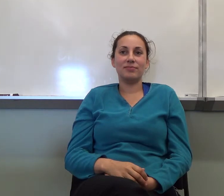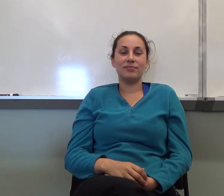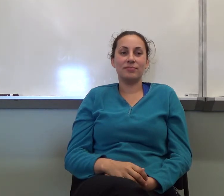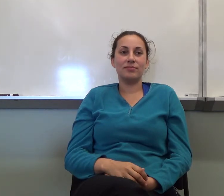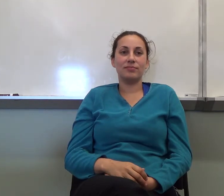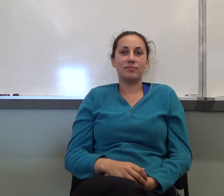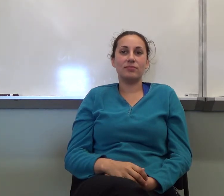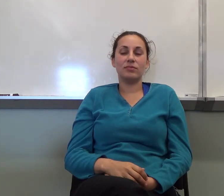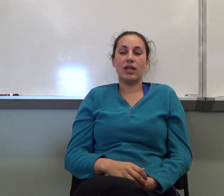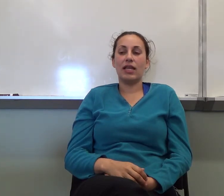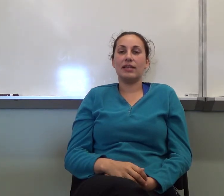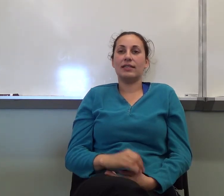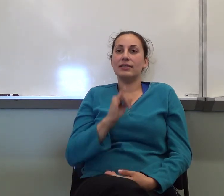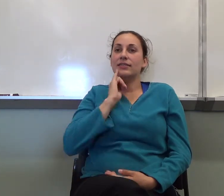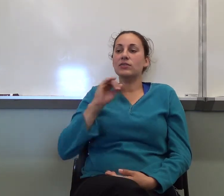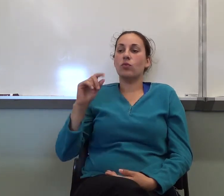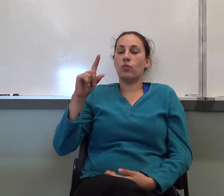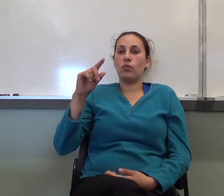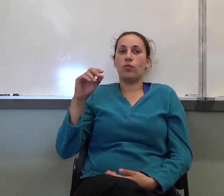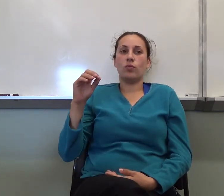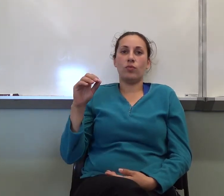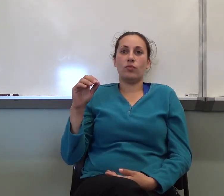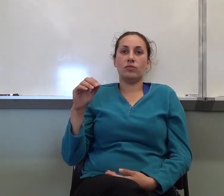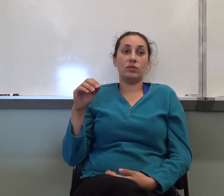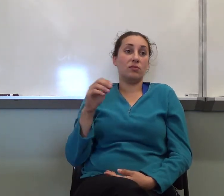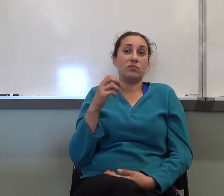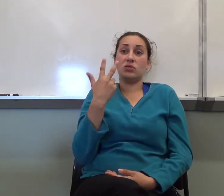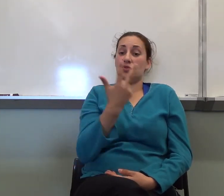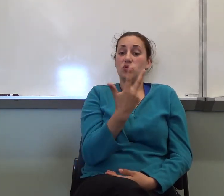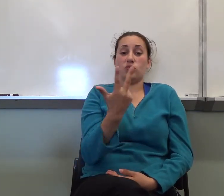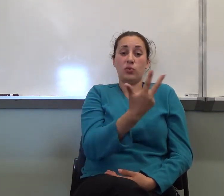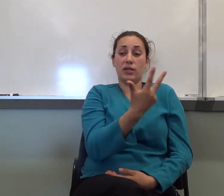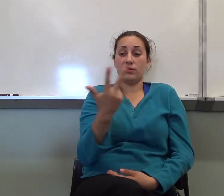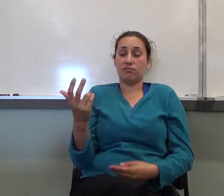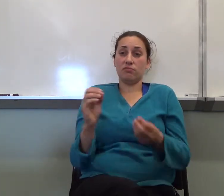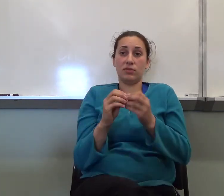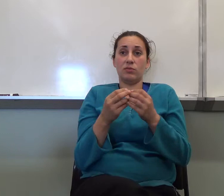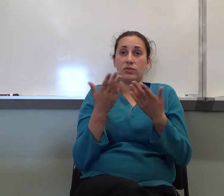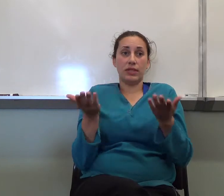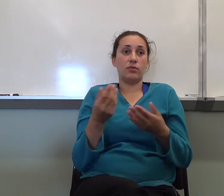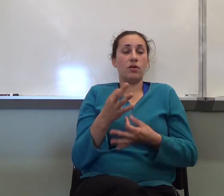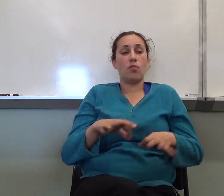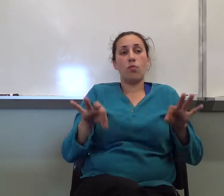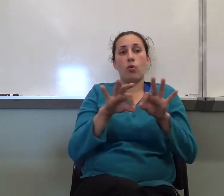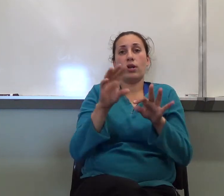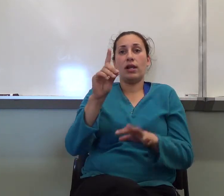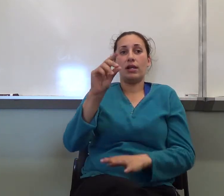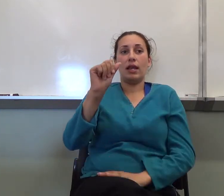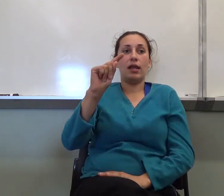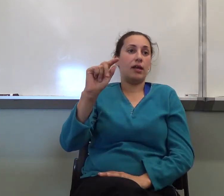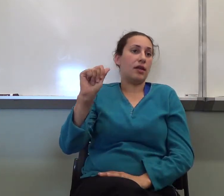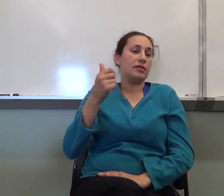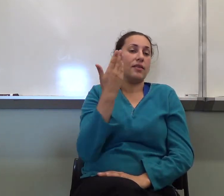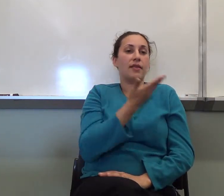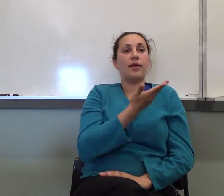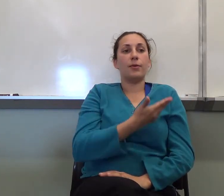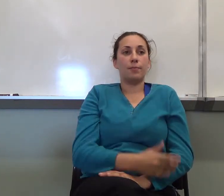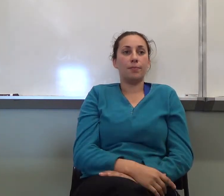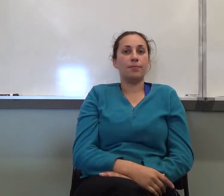And that actually takes all three of them, gets the important data, puts it in one thing. So the amount, obviously